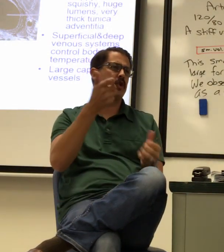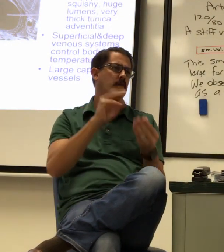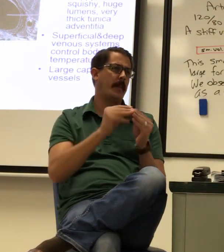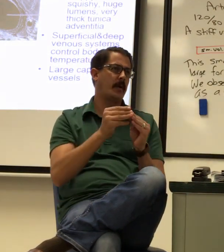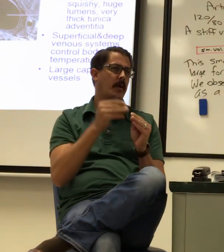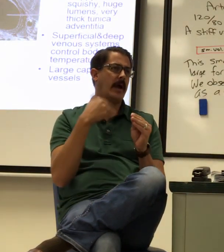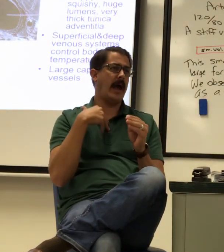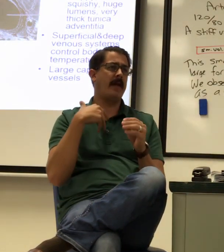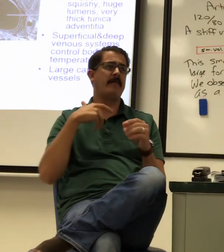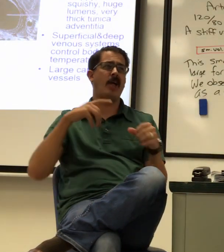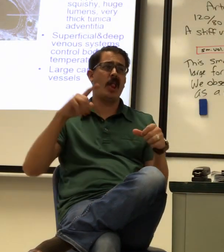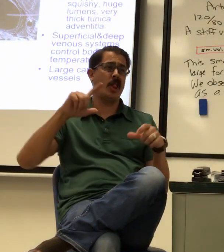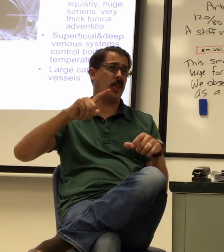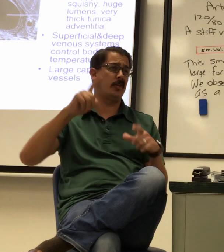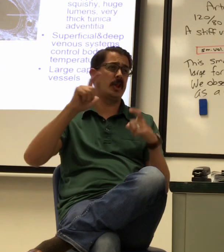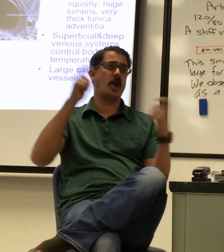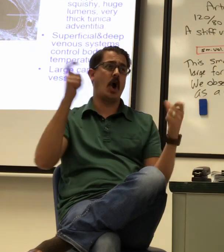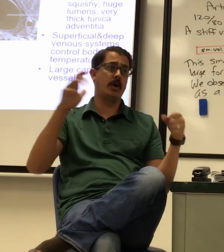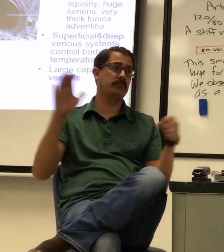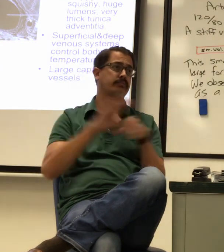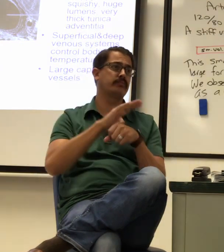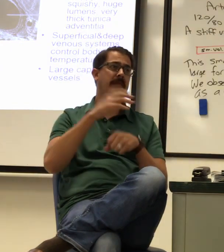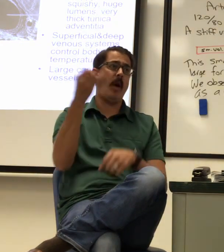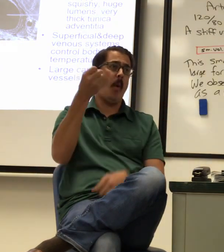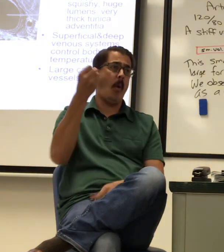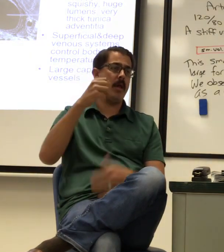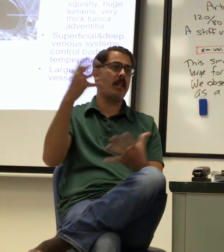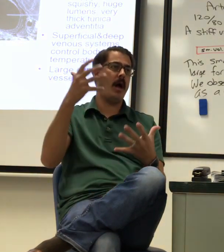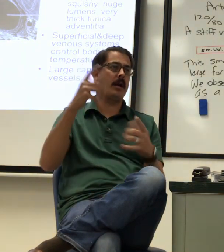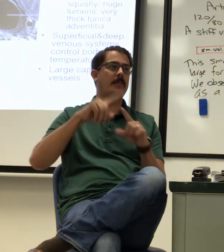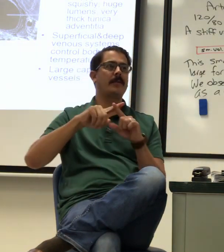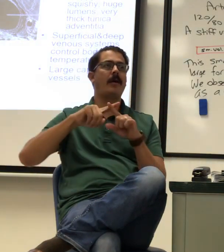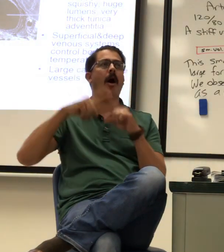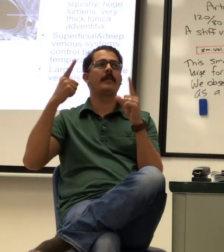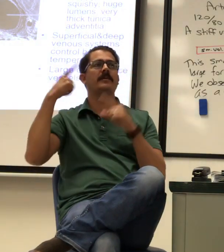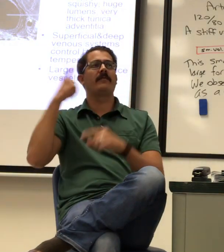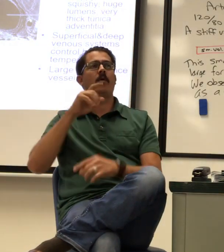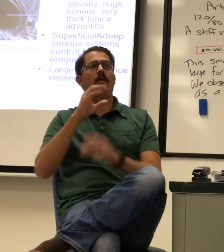have large capacitance. They hold a lot. And it's the opposite for